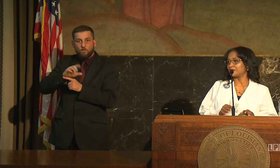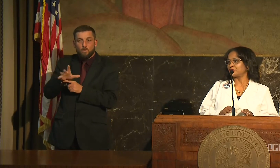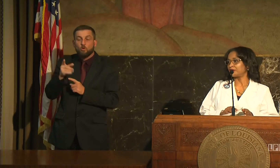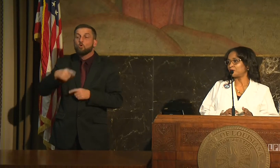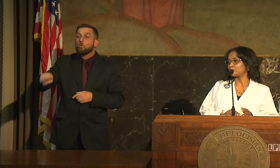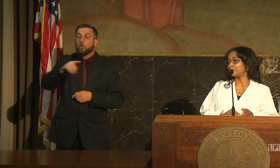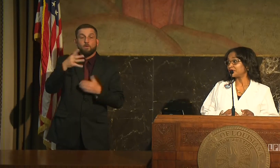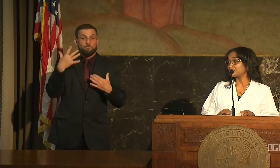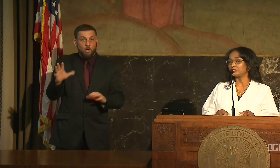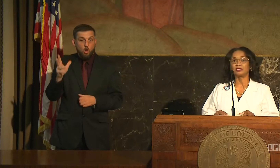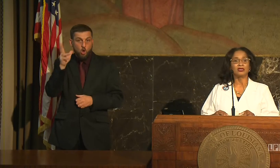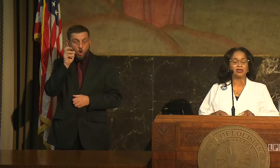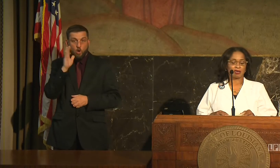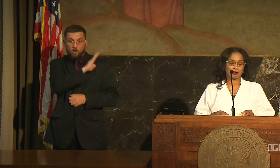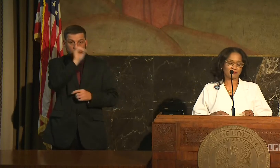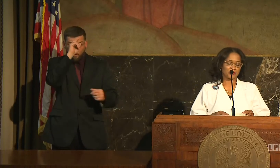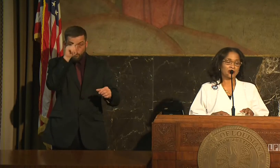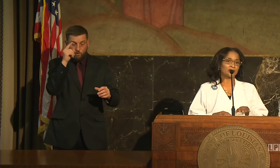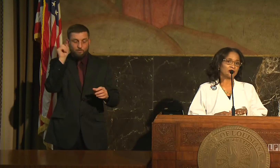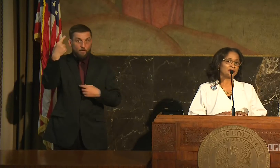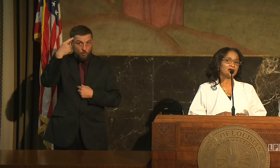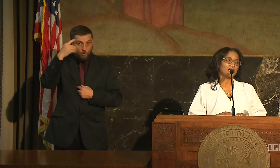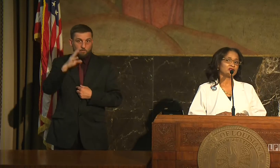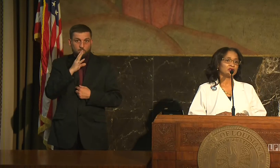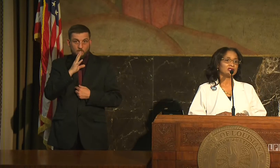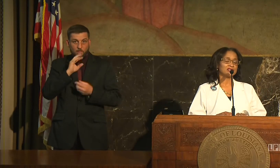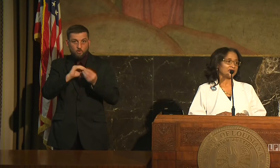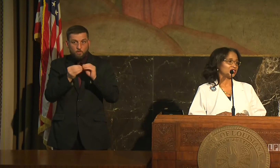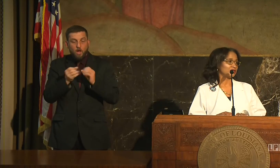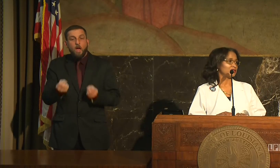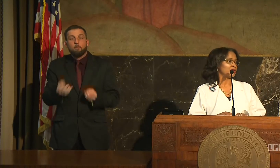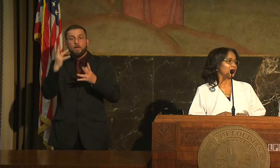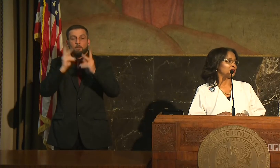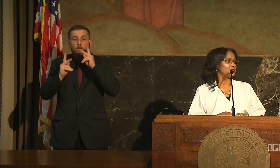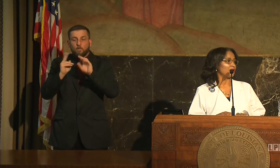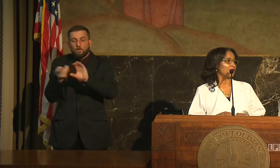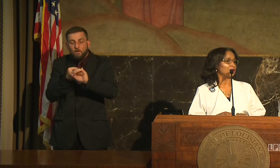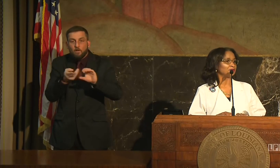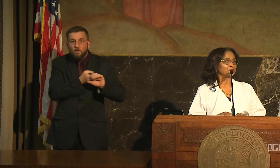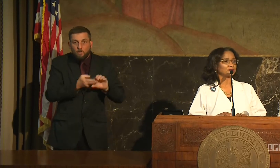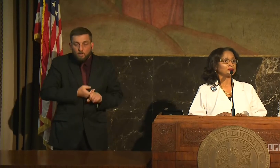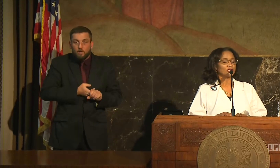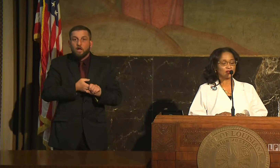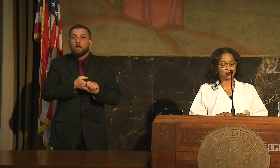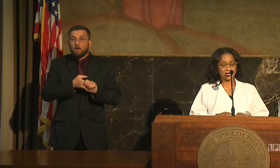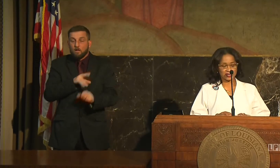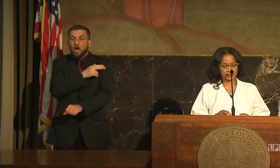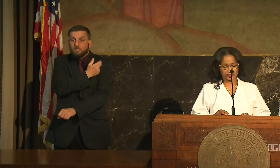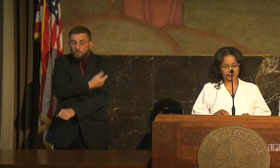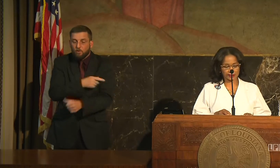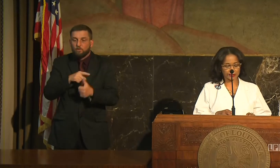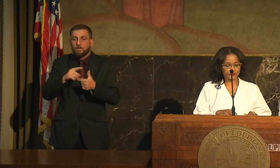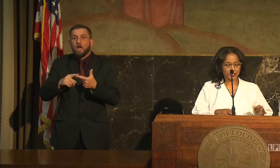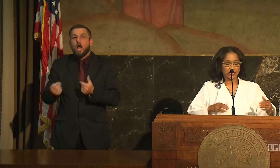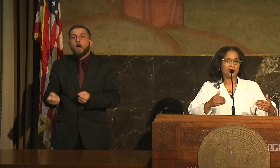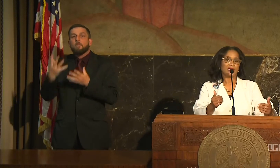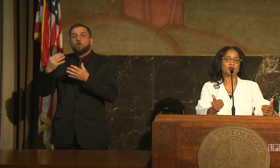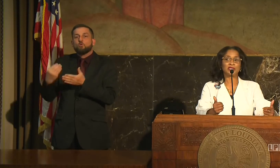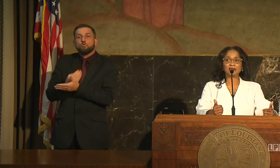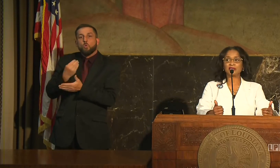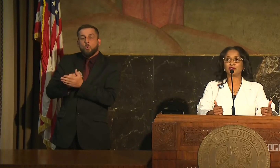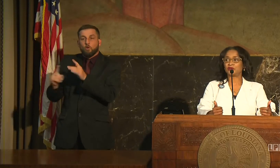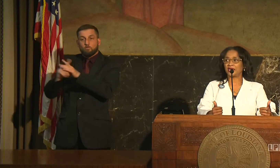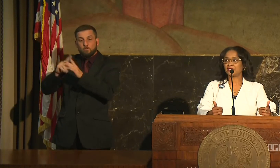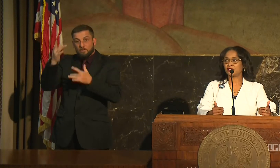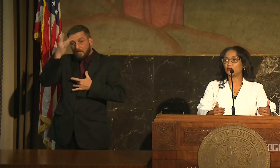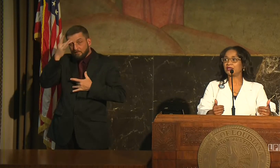numbers that Governor Edwards mentioned for our current hospitalizations and new cases. And as